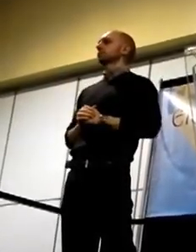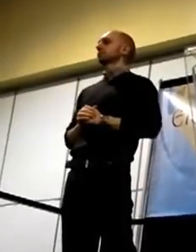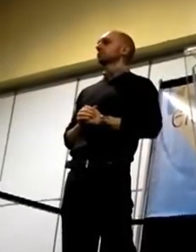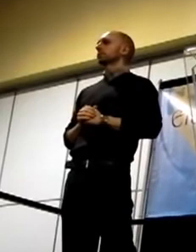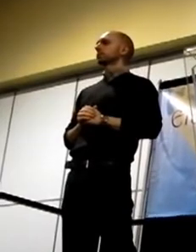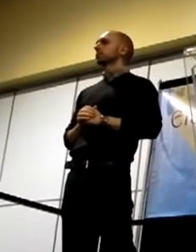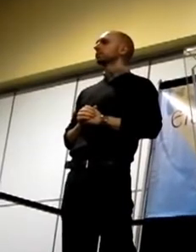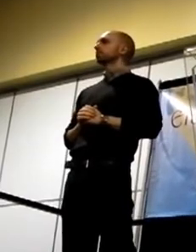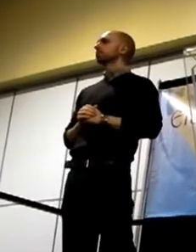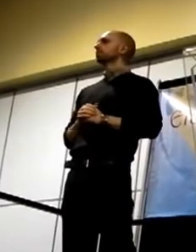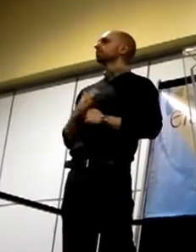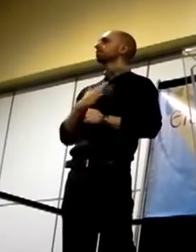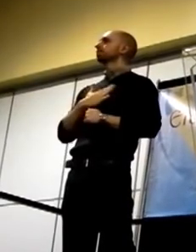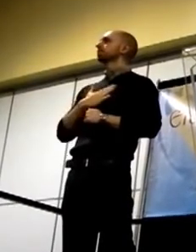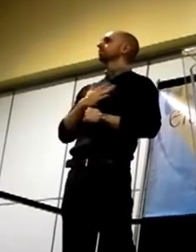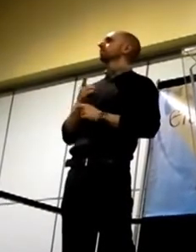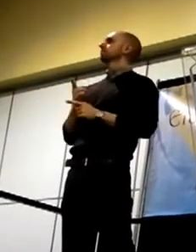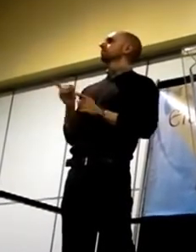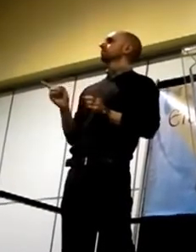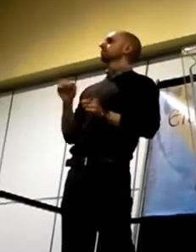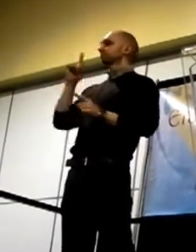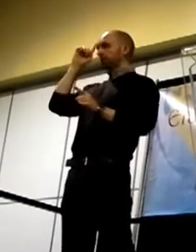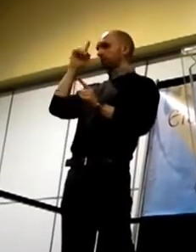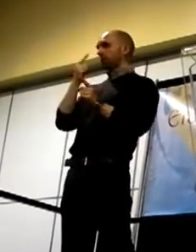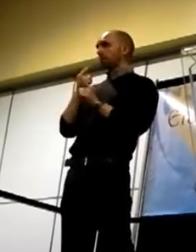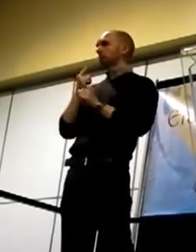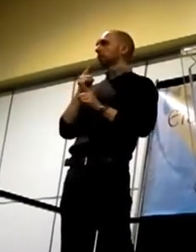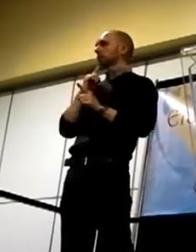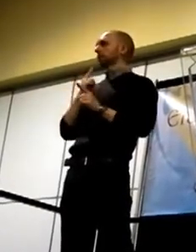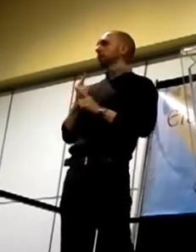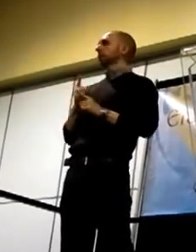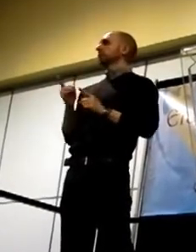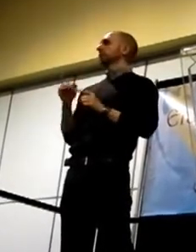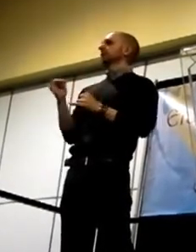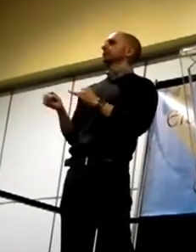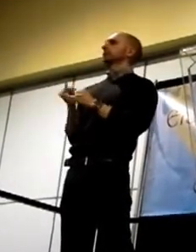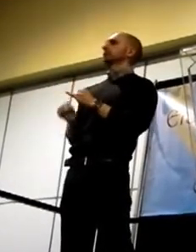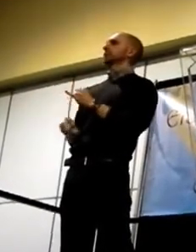My dear brothers and sisters, one last point before we wrap up this